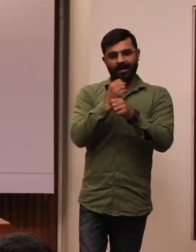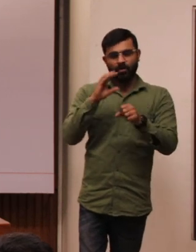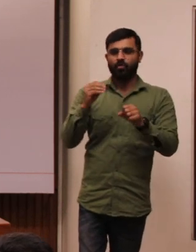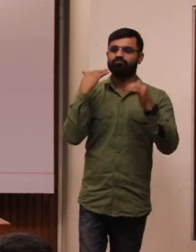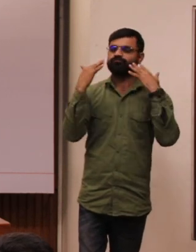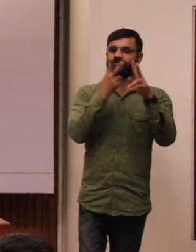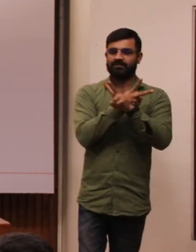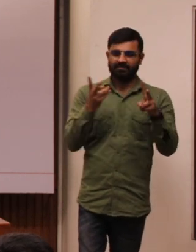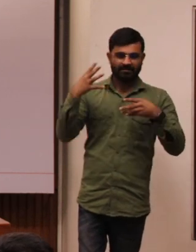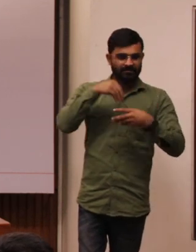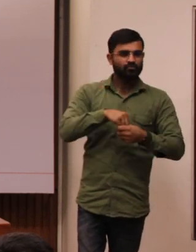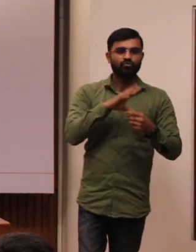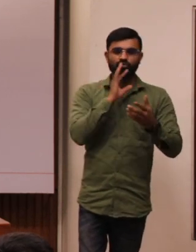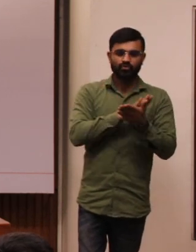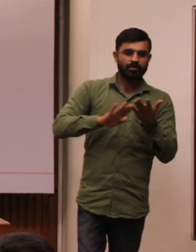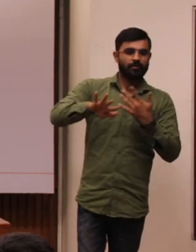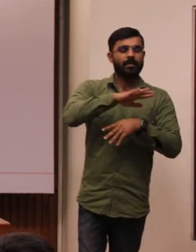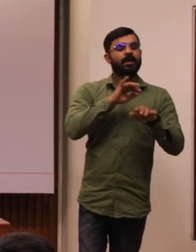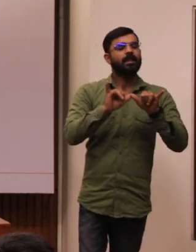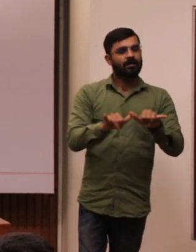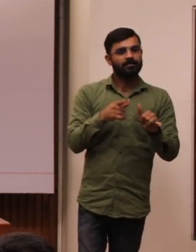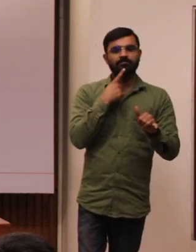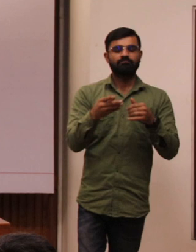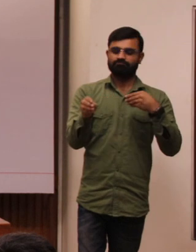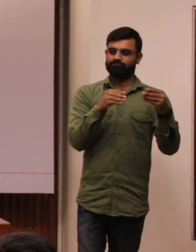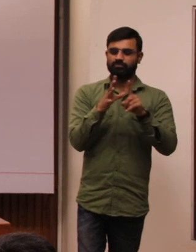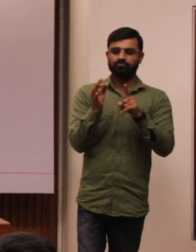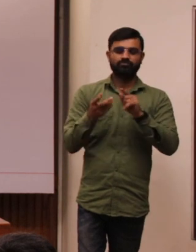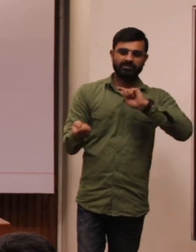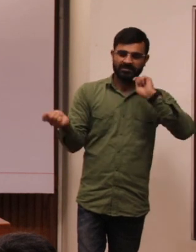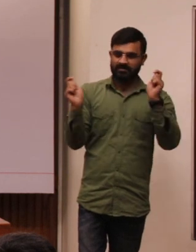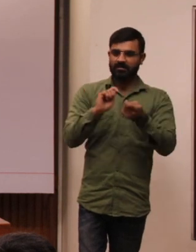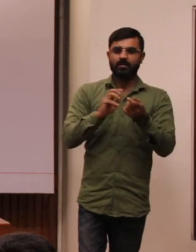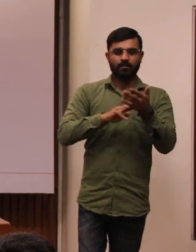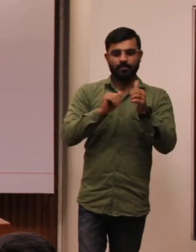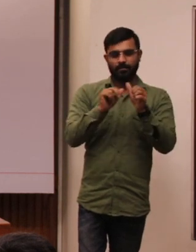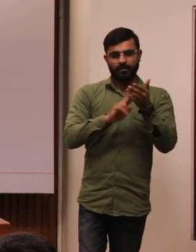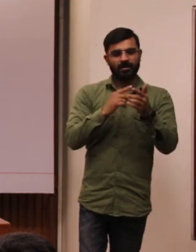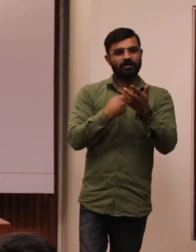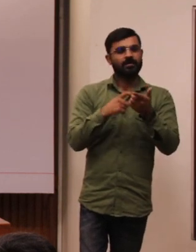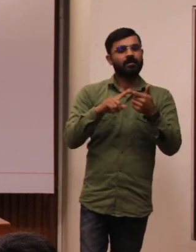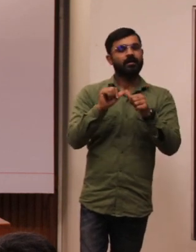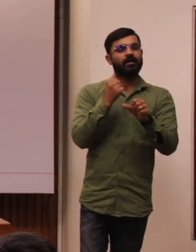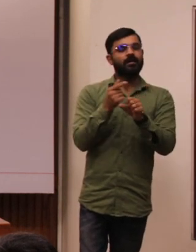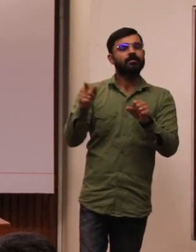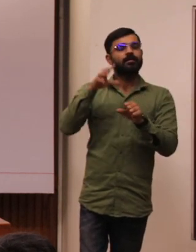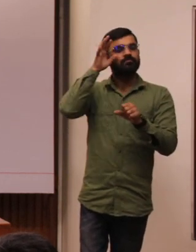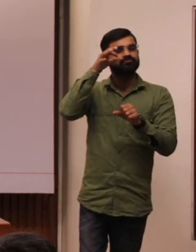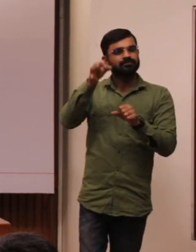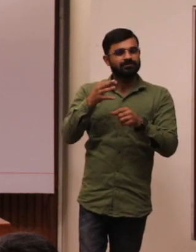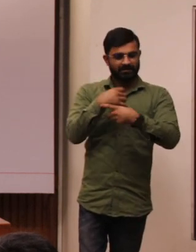the coastline and on salt pan lands, wherever feasible through convergence between MNREGA, this Mahatma Gandhi National Rural Guarantee